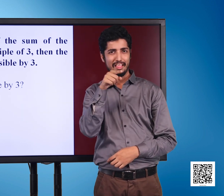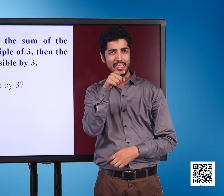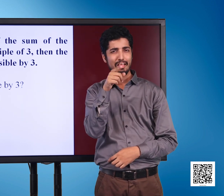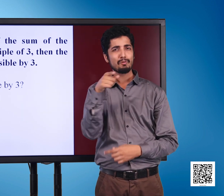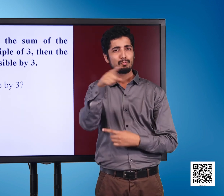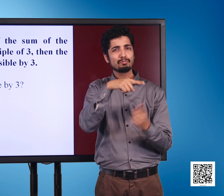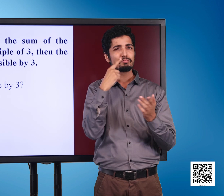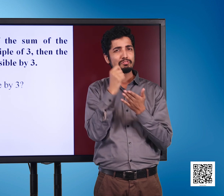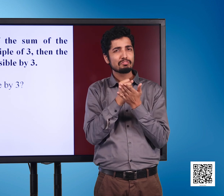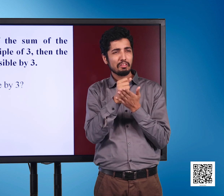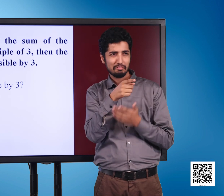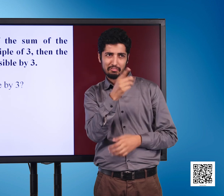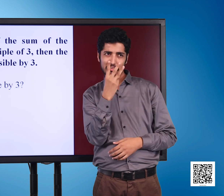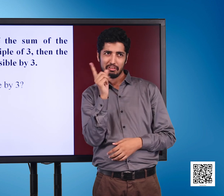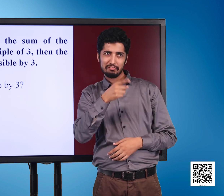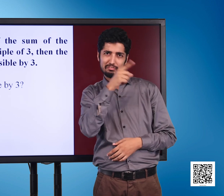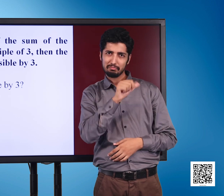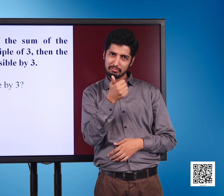7,221 divisible by 3?